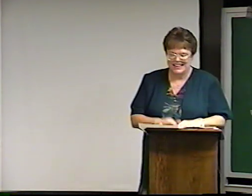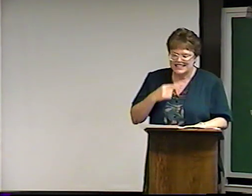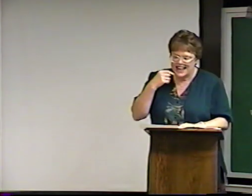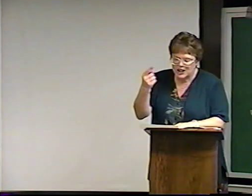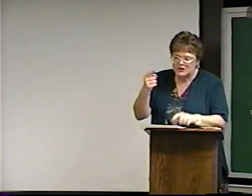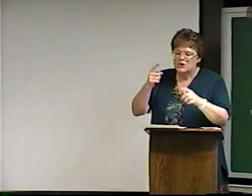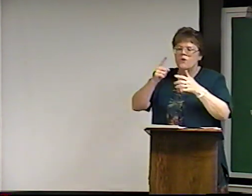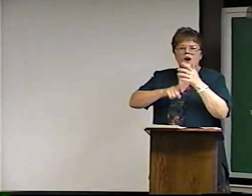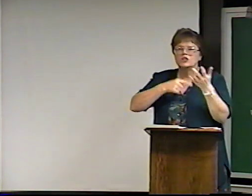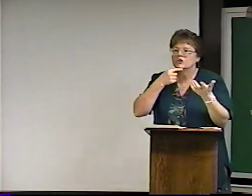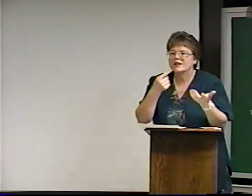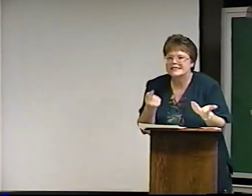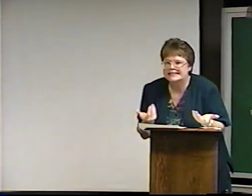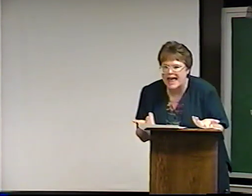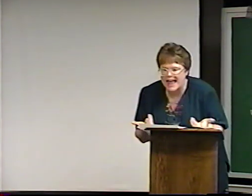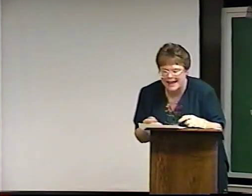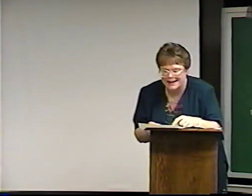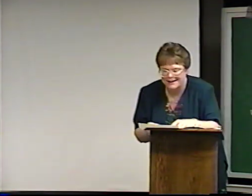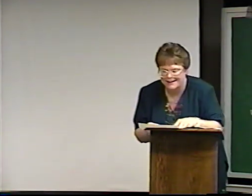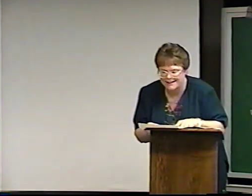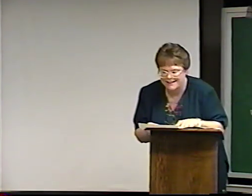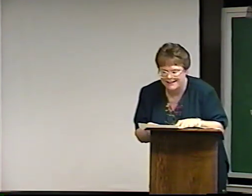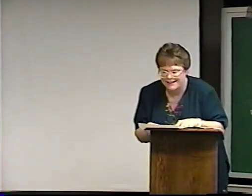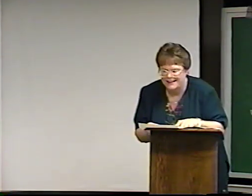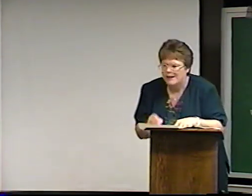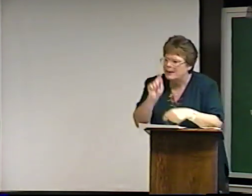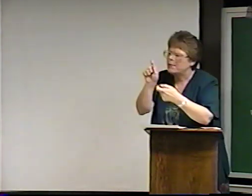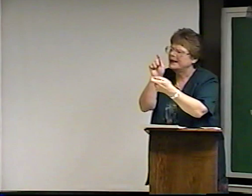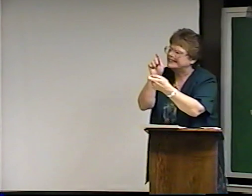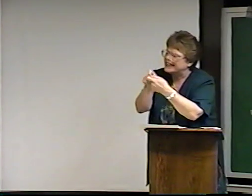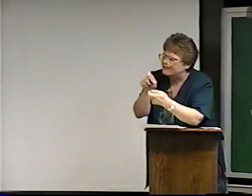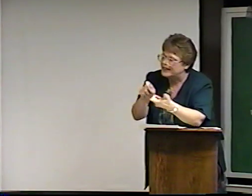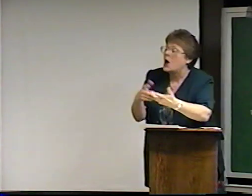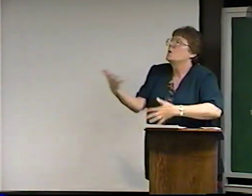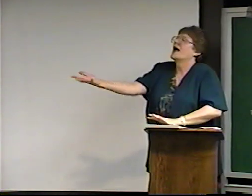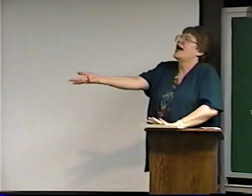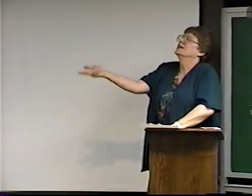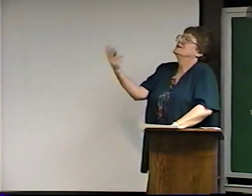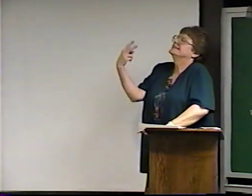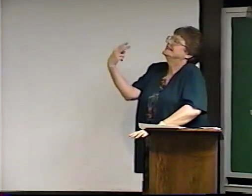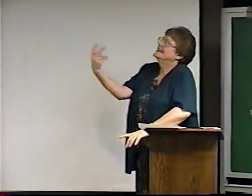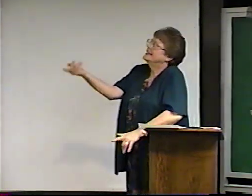Okay. It tells you what you're going to say. Be specific about it.